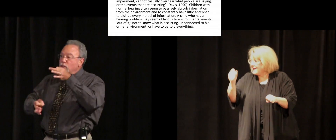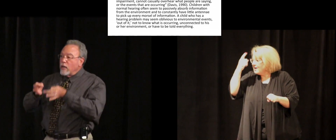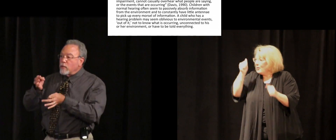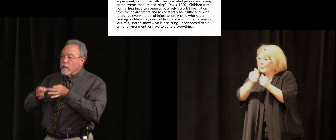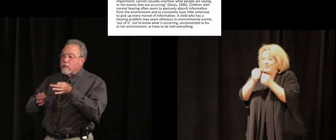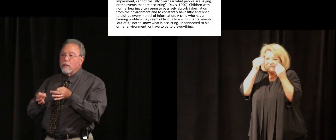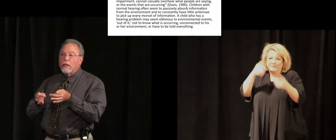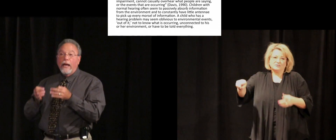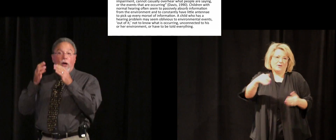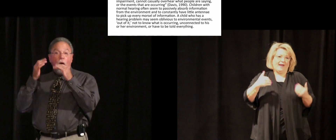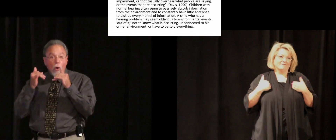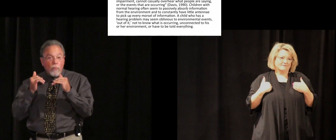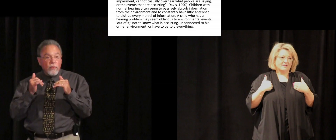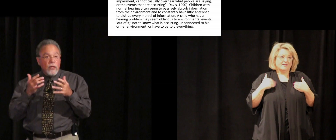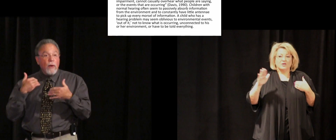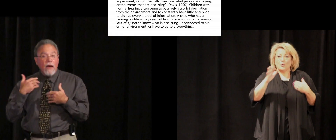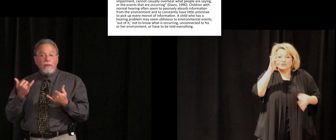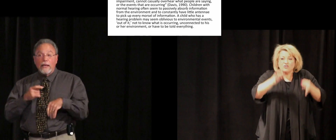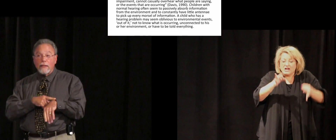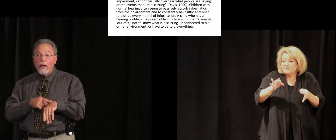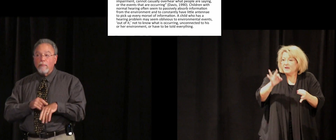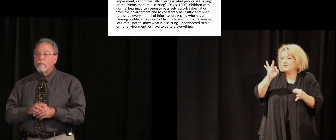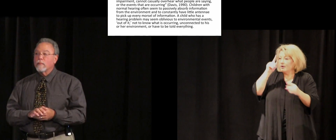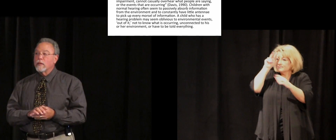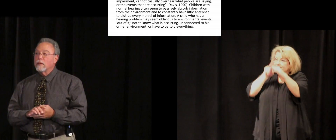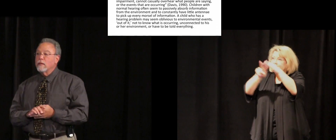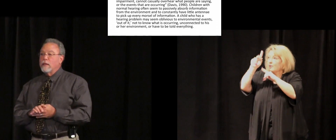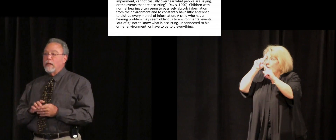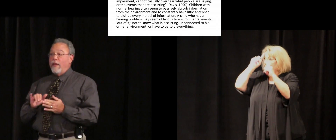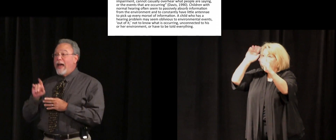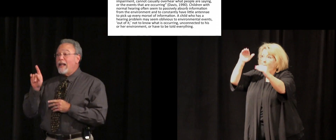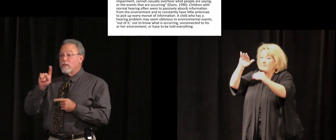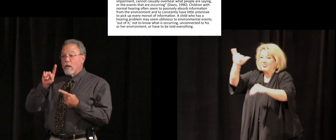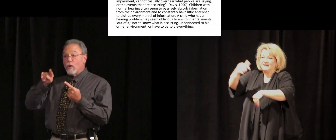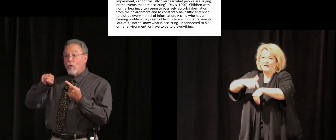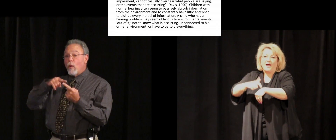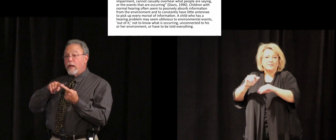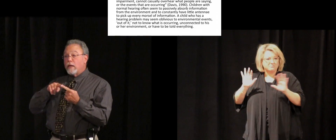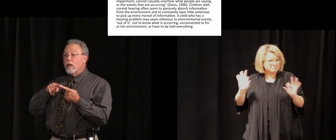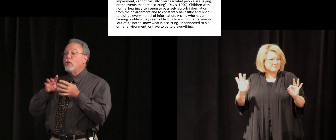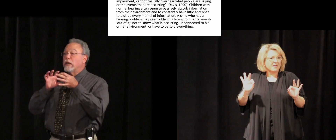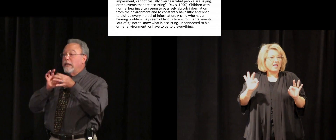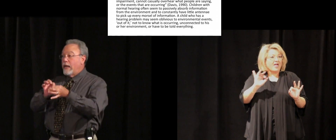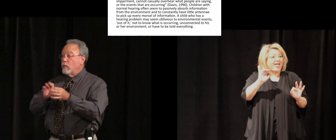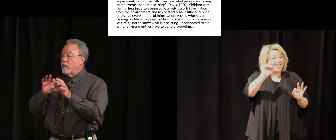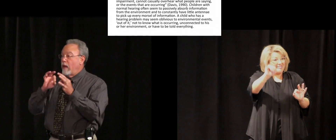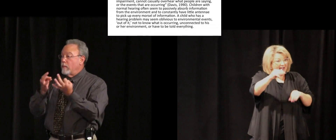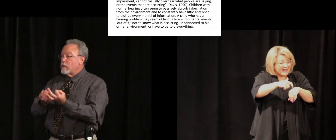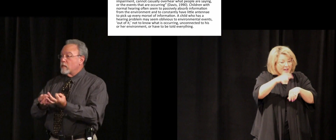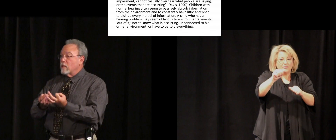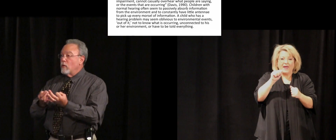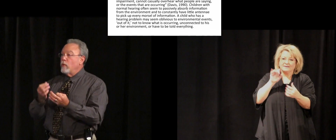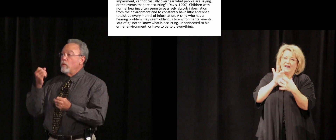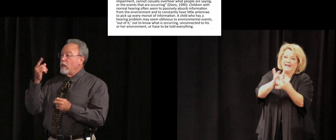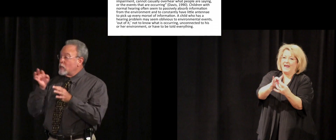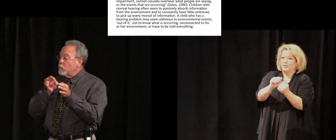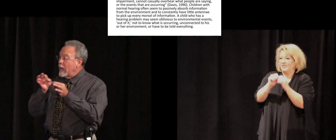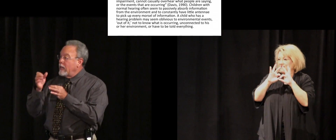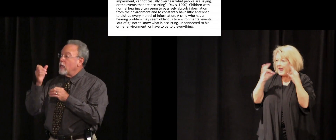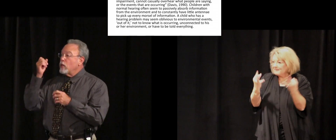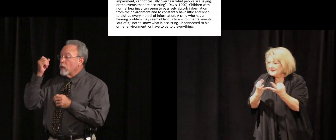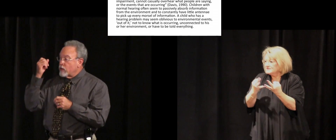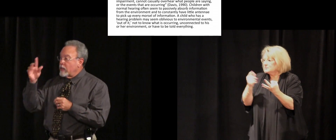Especially when parents who have grief or guilt are overly cautious. Anybody meet some